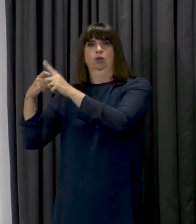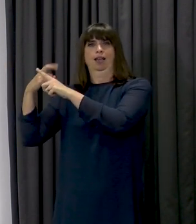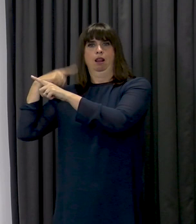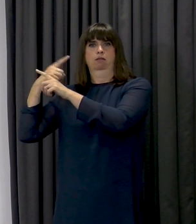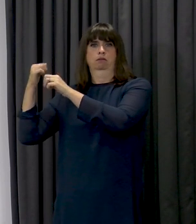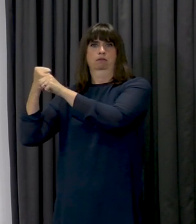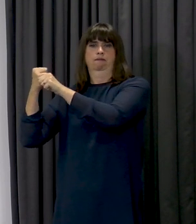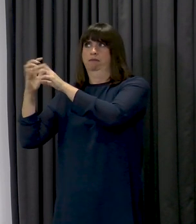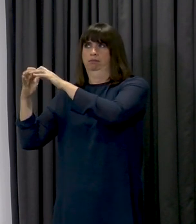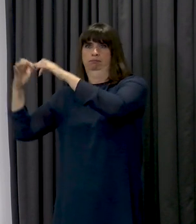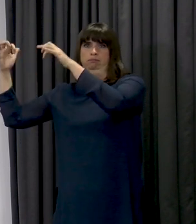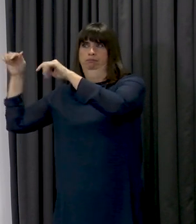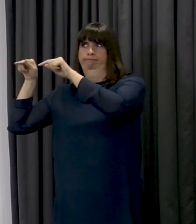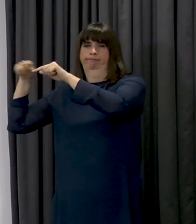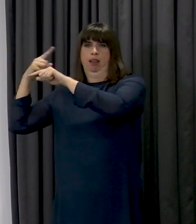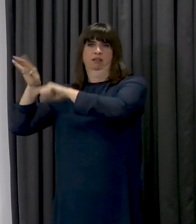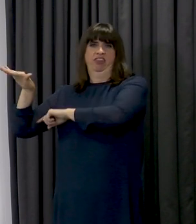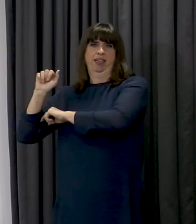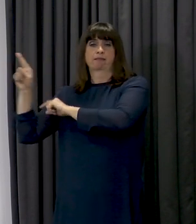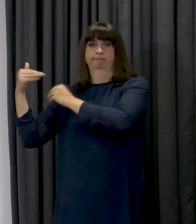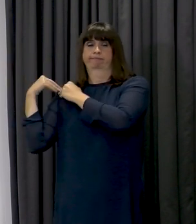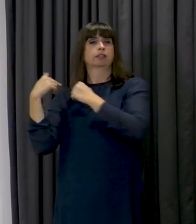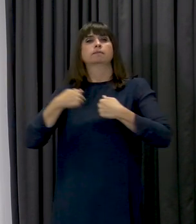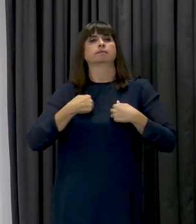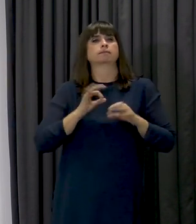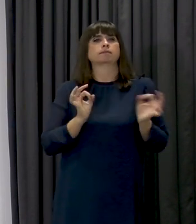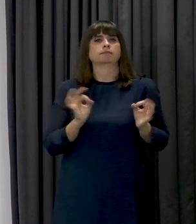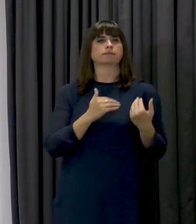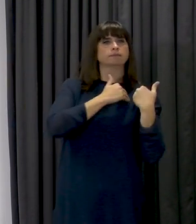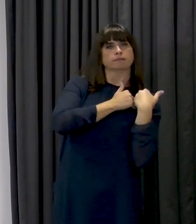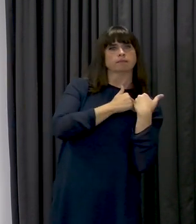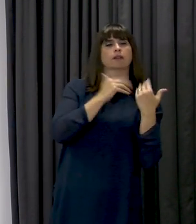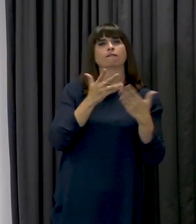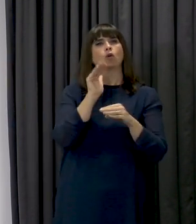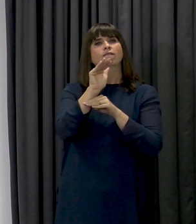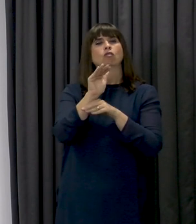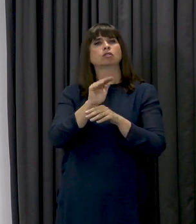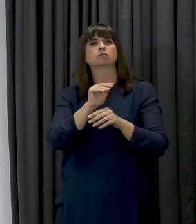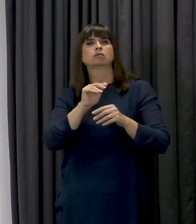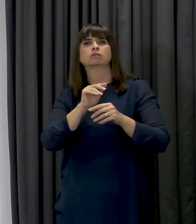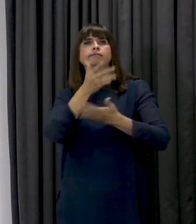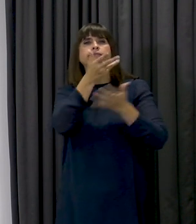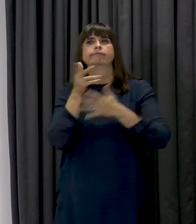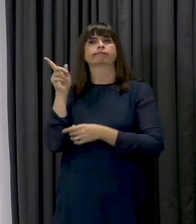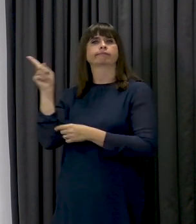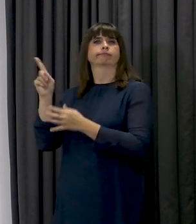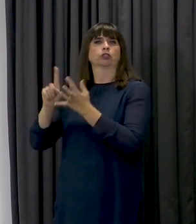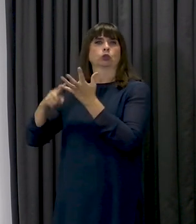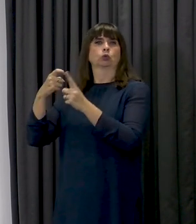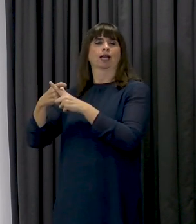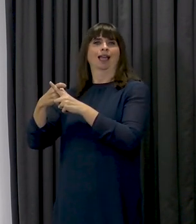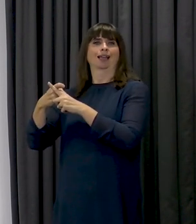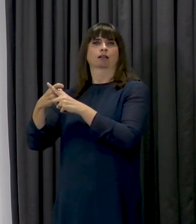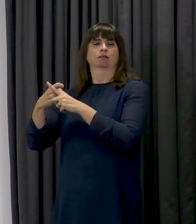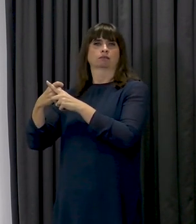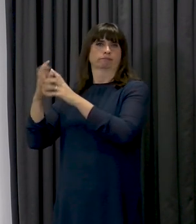for border security. We don't carry out direct discussions with foreign governments. That is what the UK